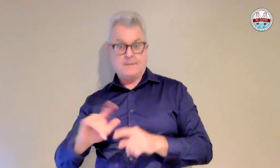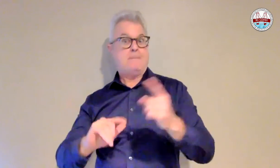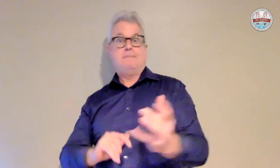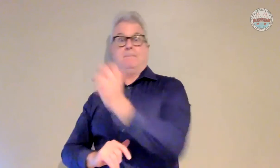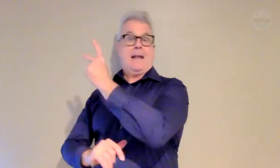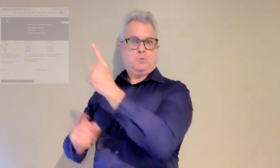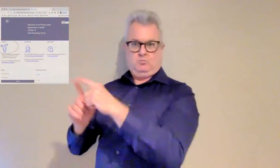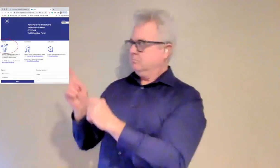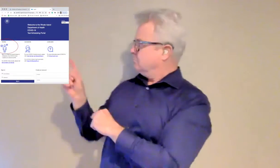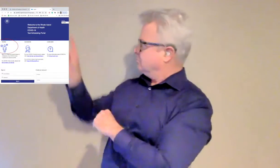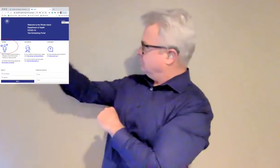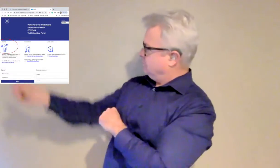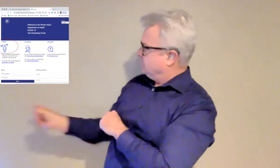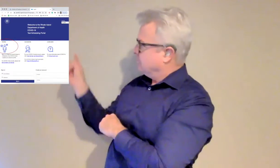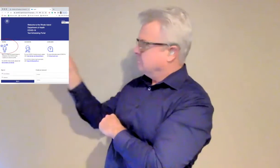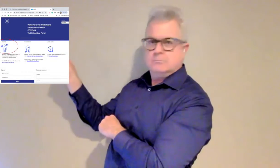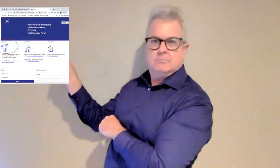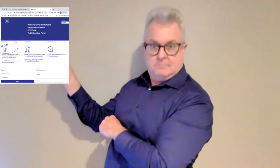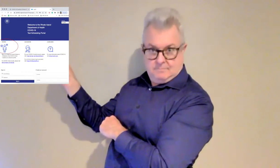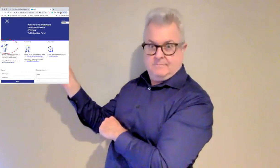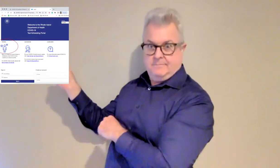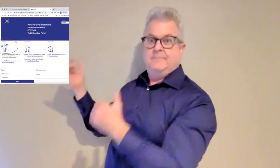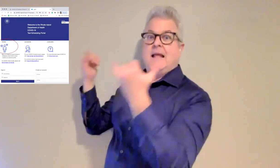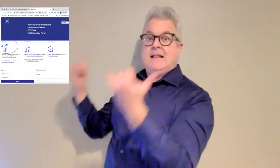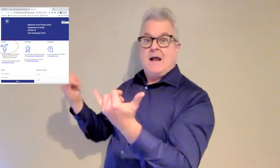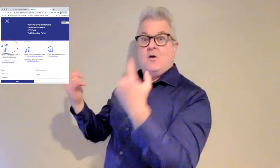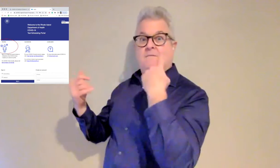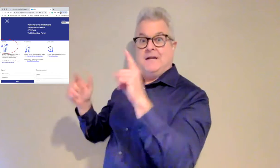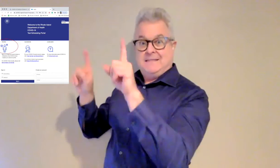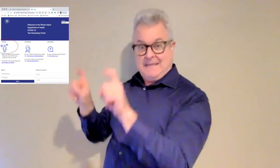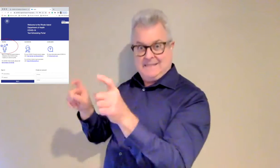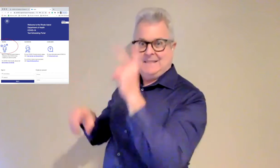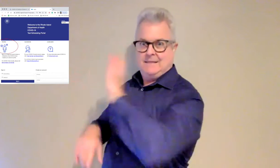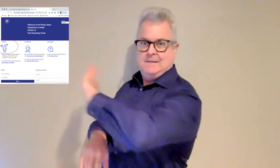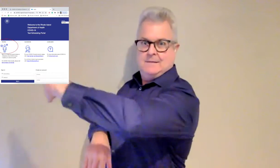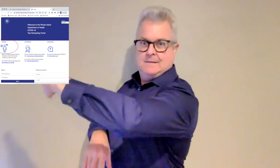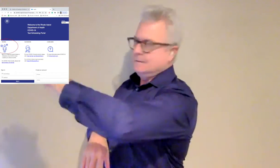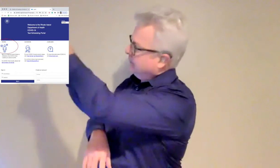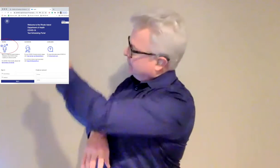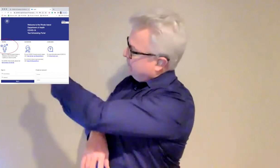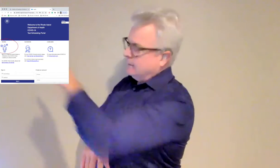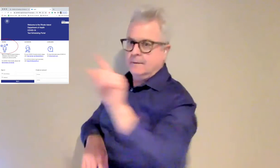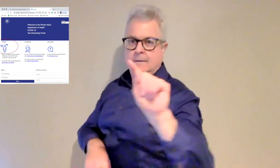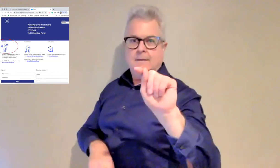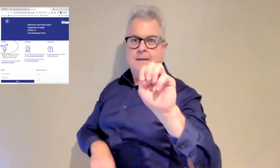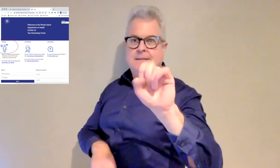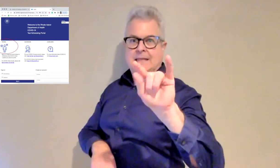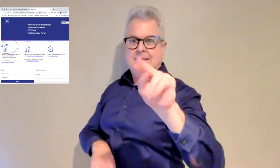of birth, and your insurance information. And then once you click that, it'll take you back to this page. And then on the left-hand